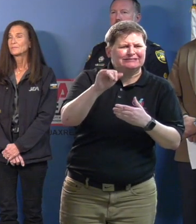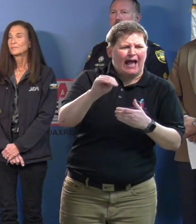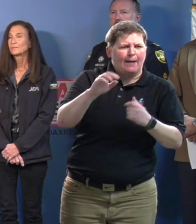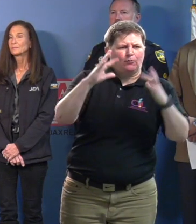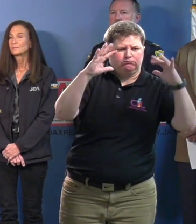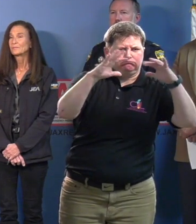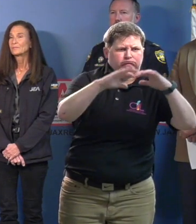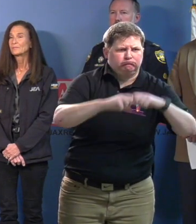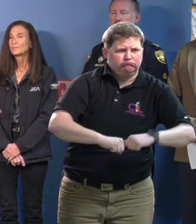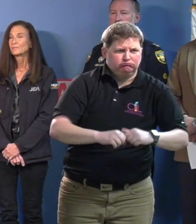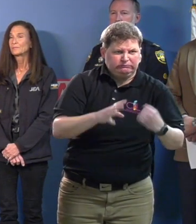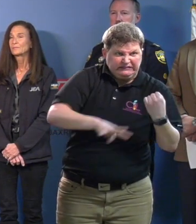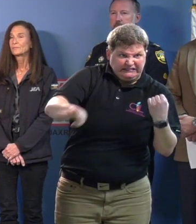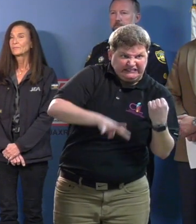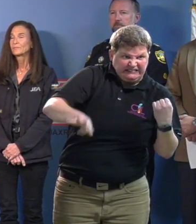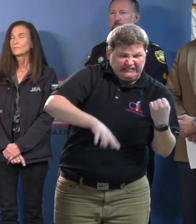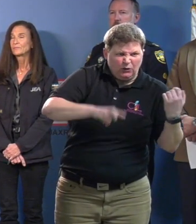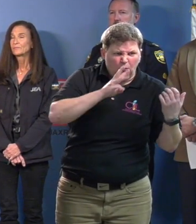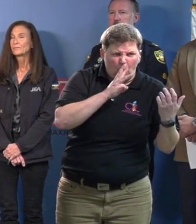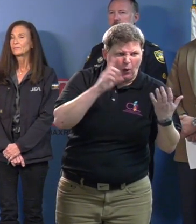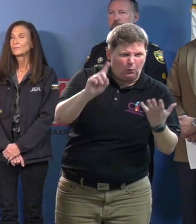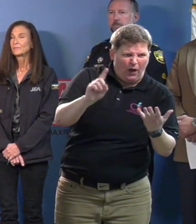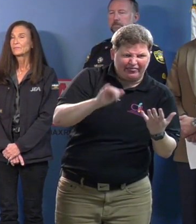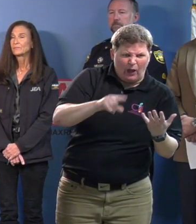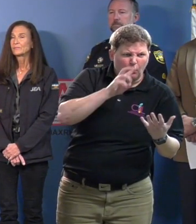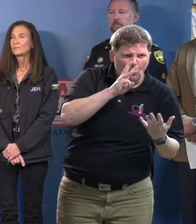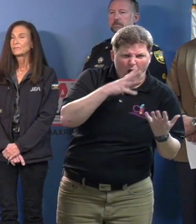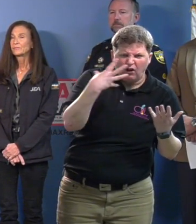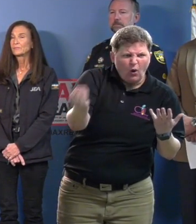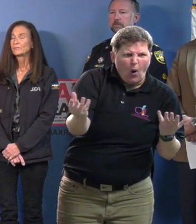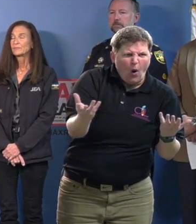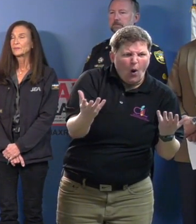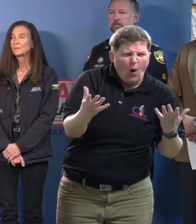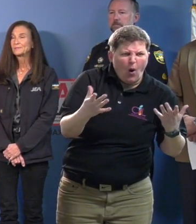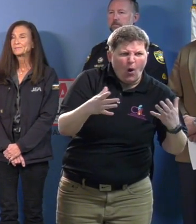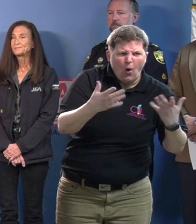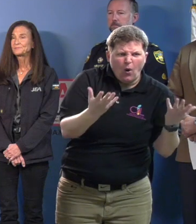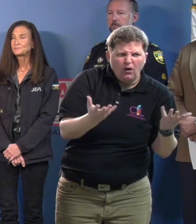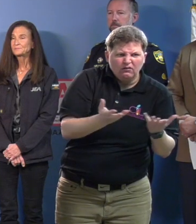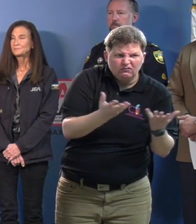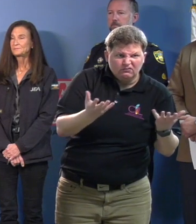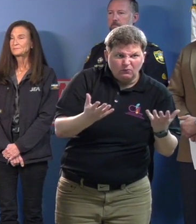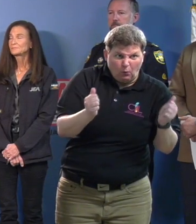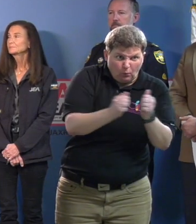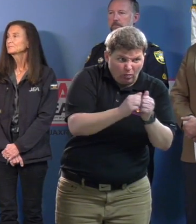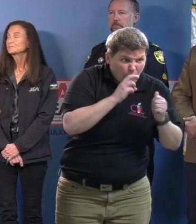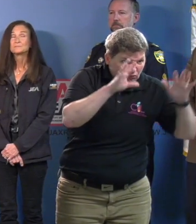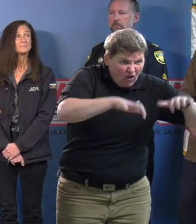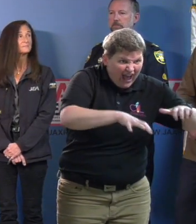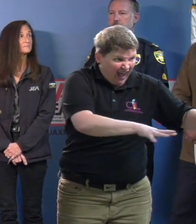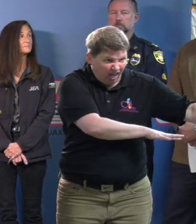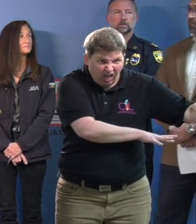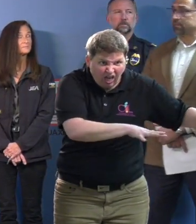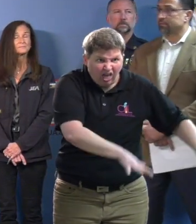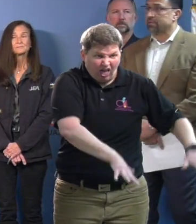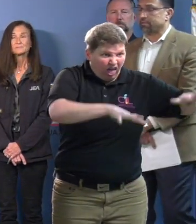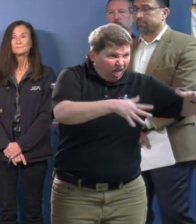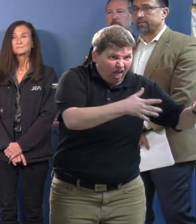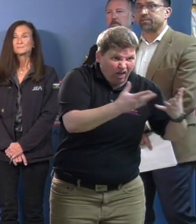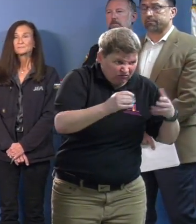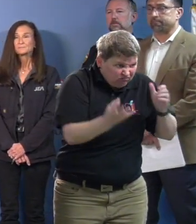water? Is that water just going to be released? Where is it at with the water, the rain that we're getting right now? Yes, ma'am.